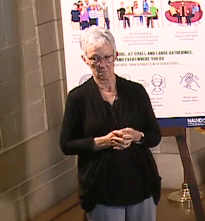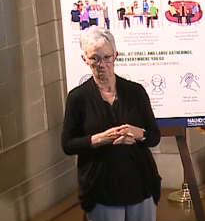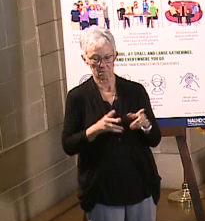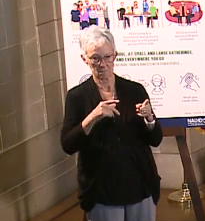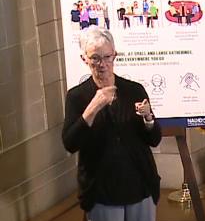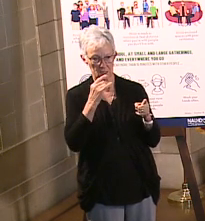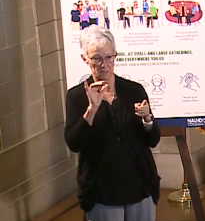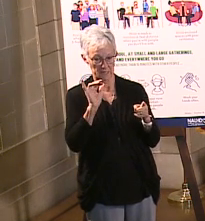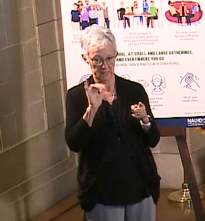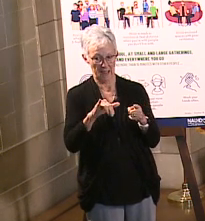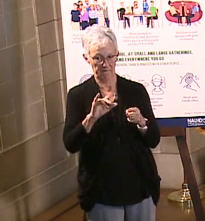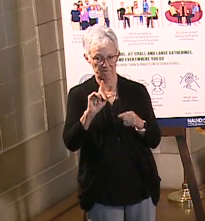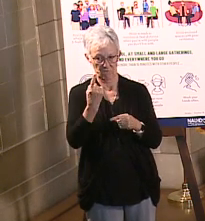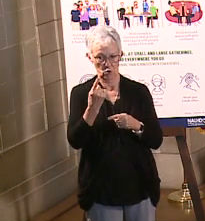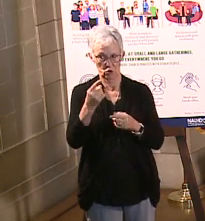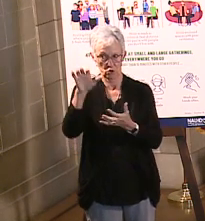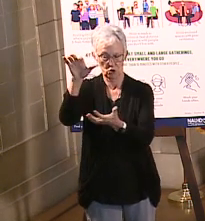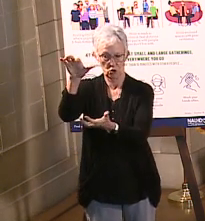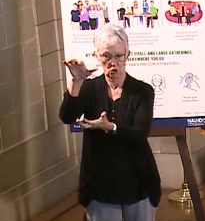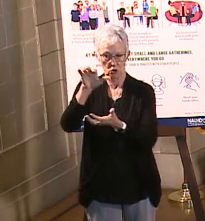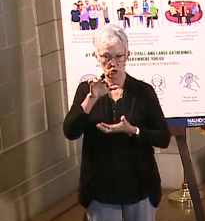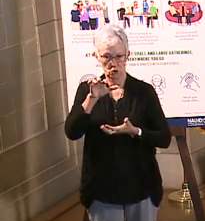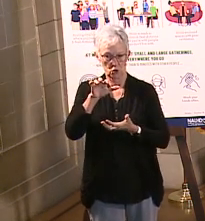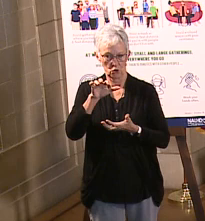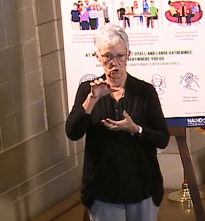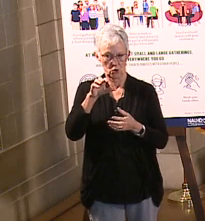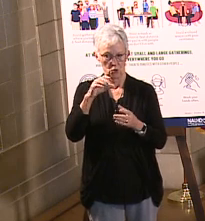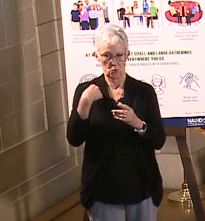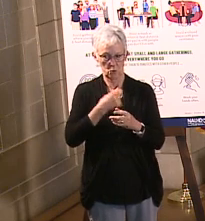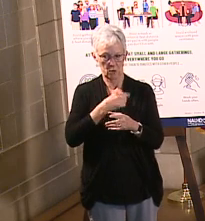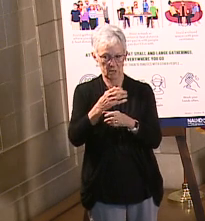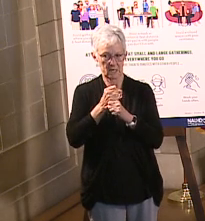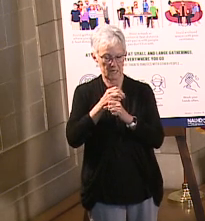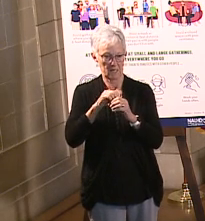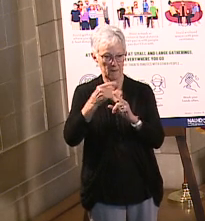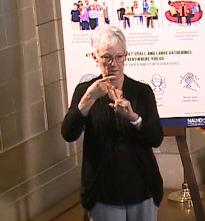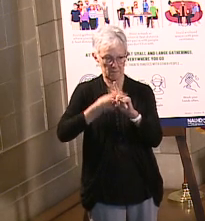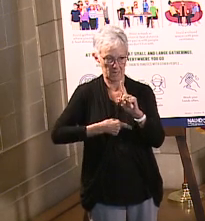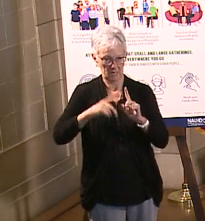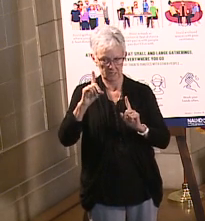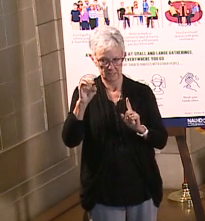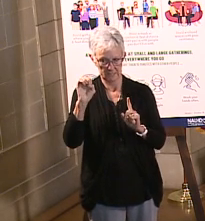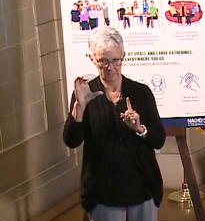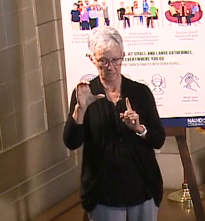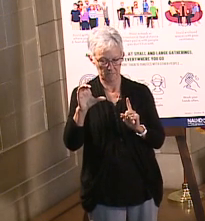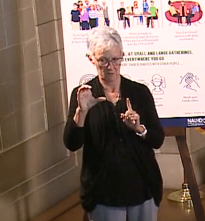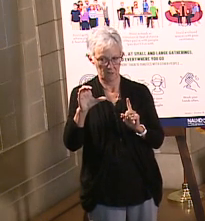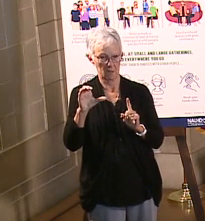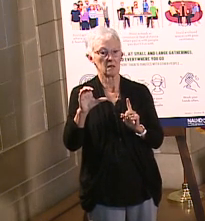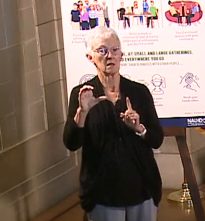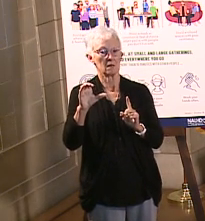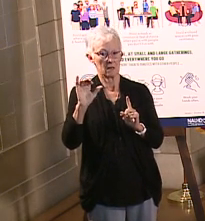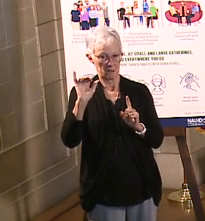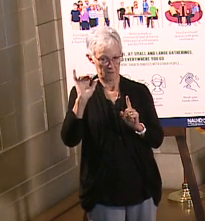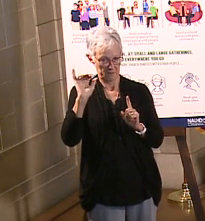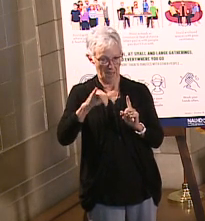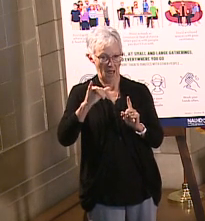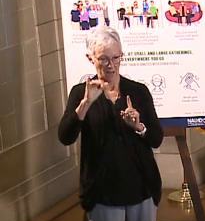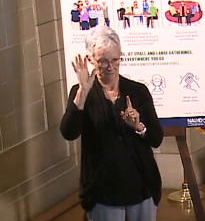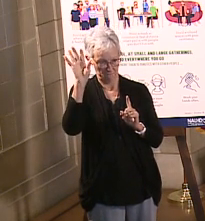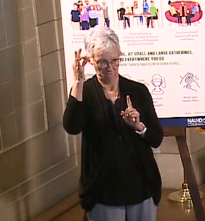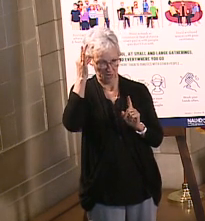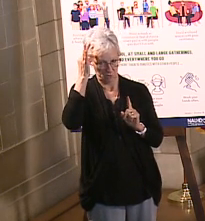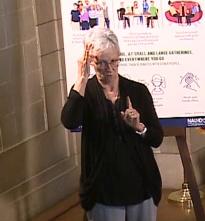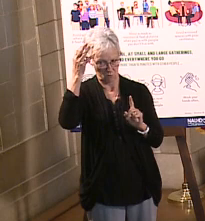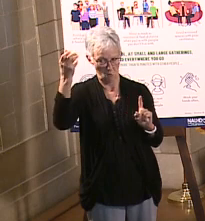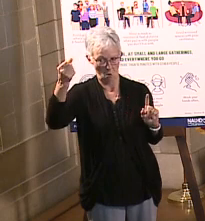is that that first round of coming in the month of December is with regard to that first round, that the federal government was withholding